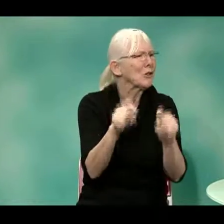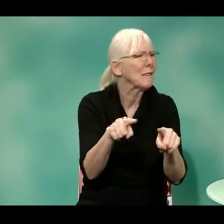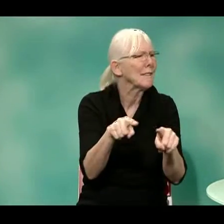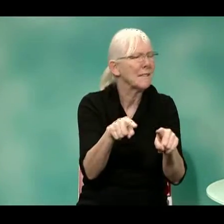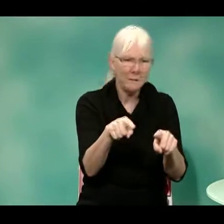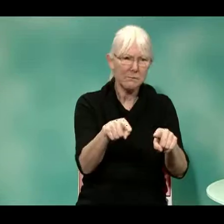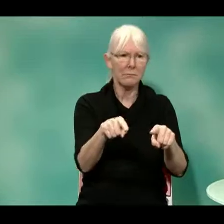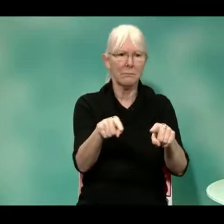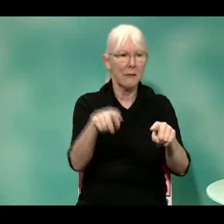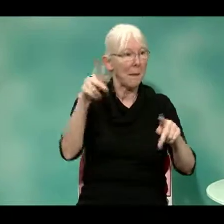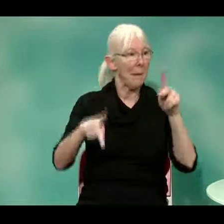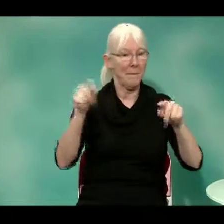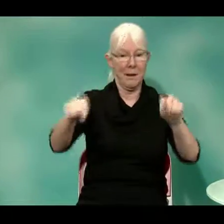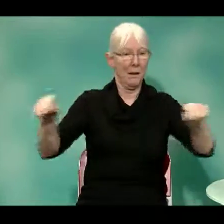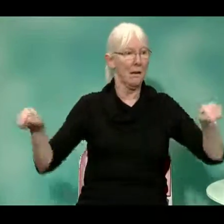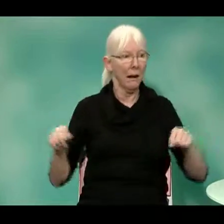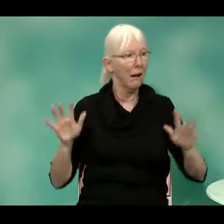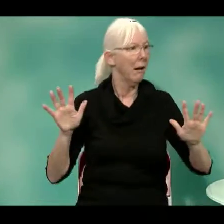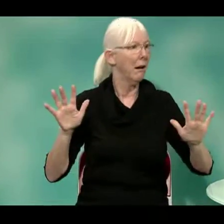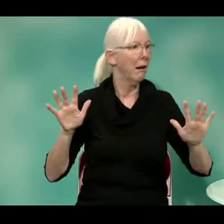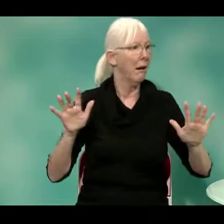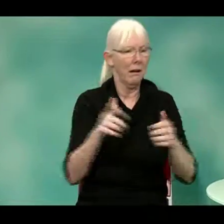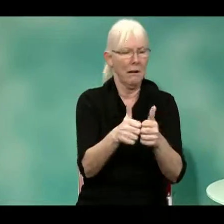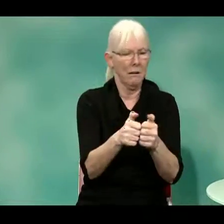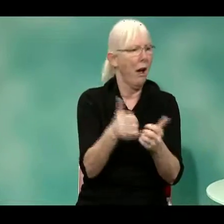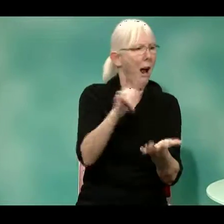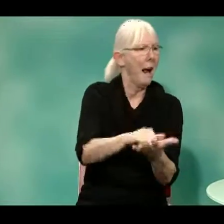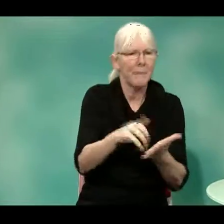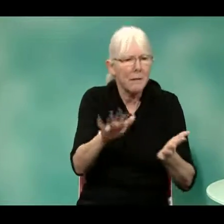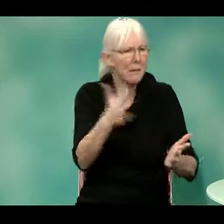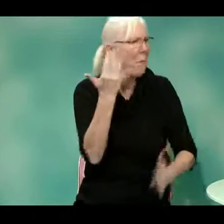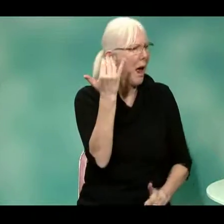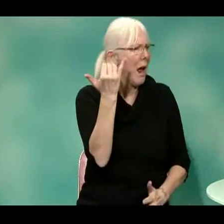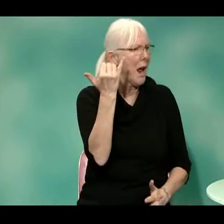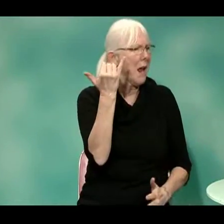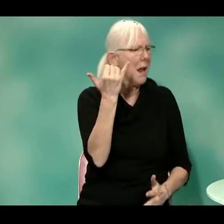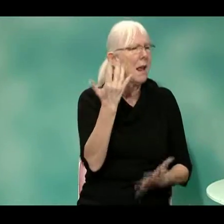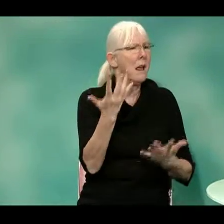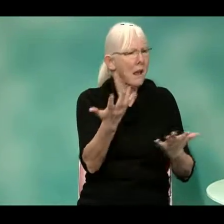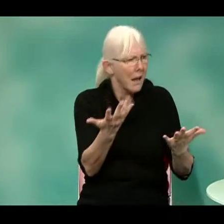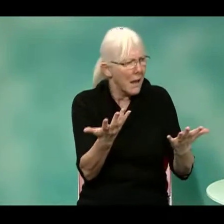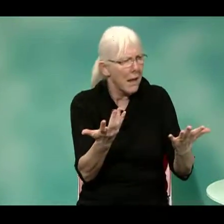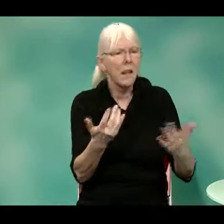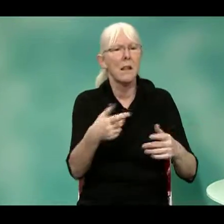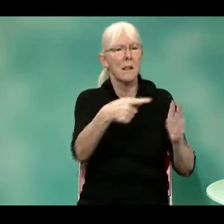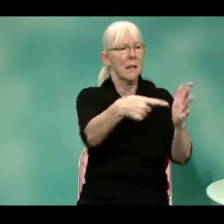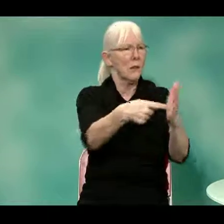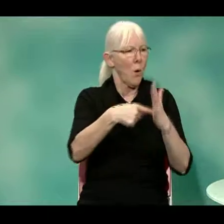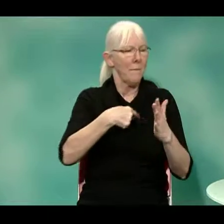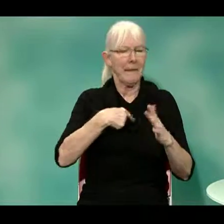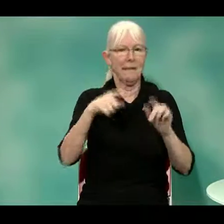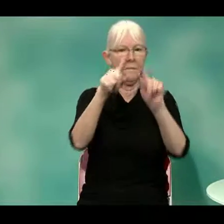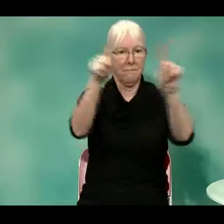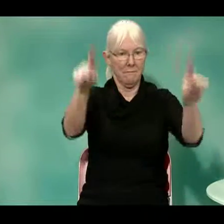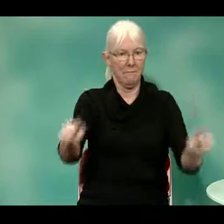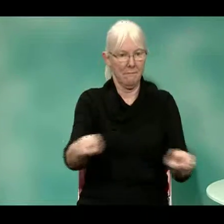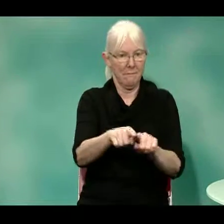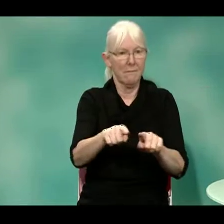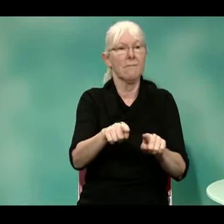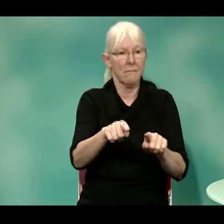I, I wasn't really clear. So I asked, you know, what did you say? And it sort of just hung